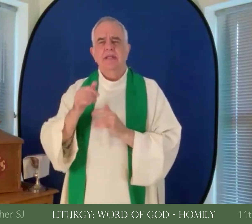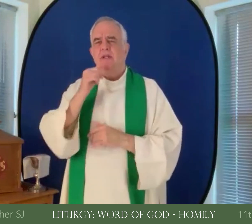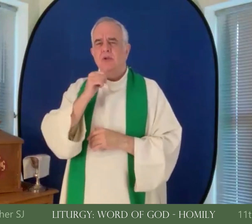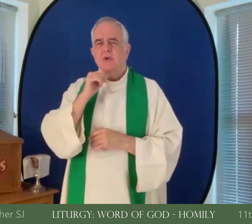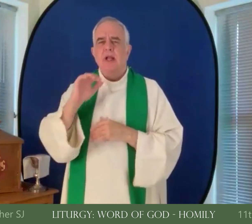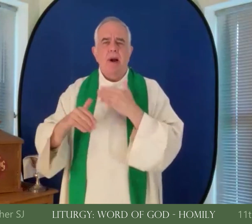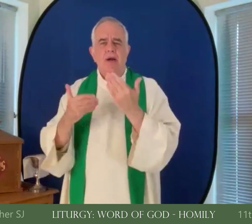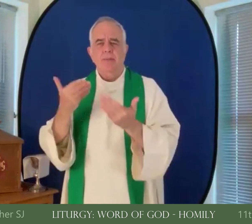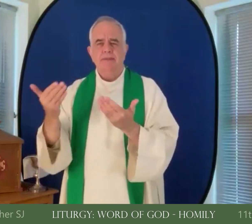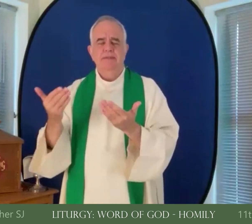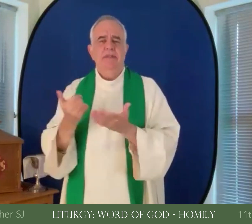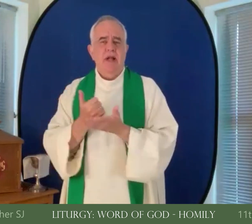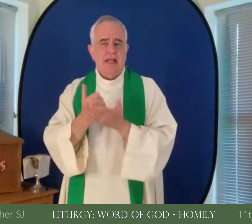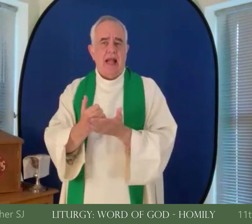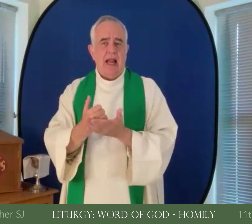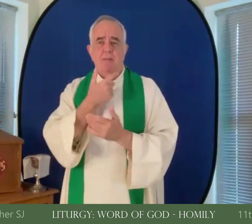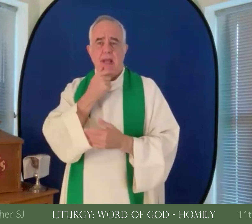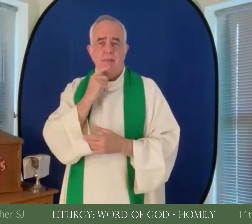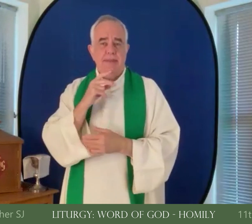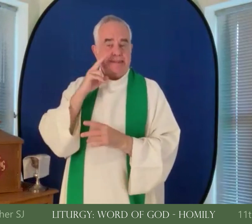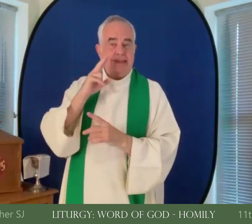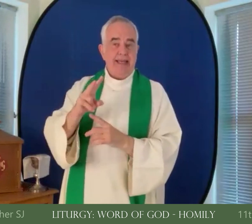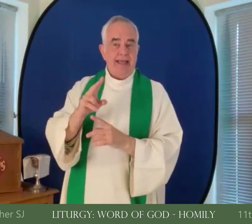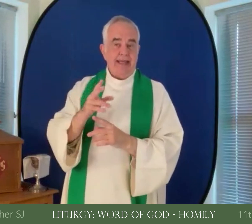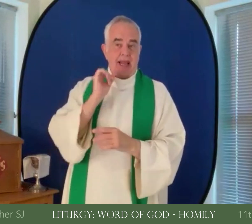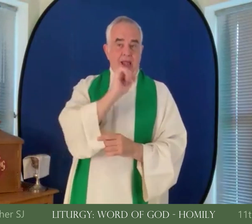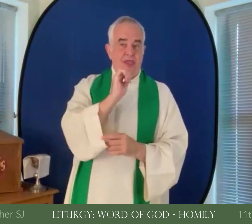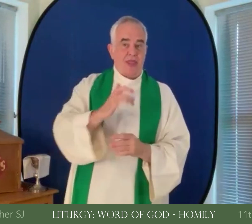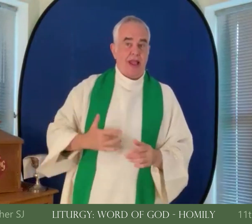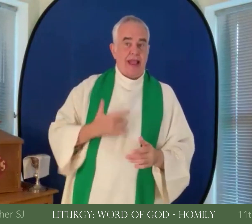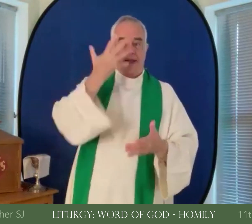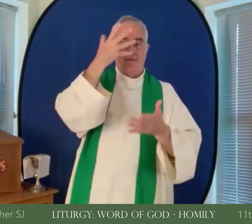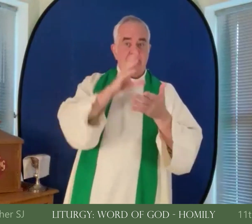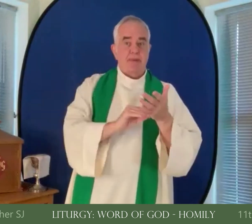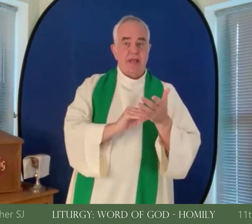Jesus used parables to help people see their life of being